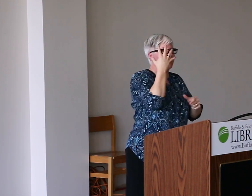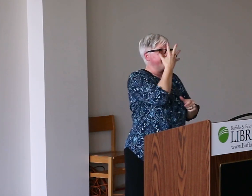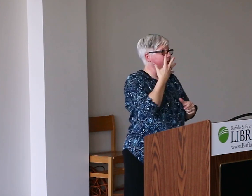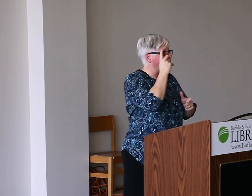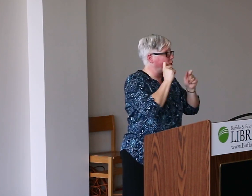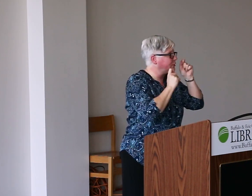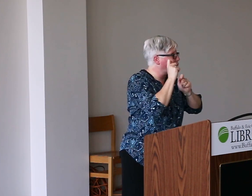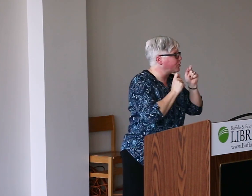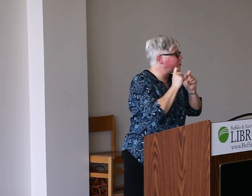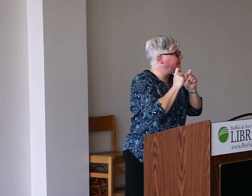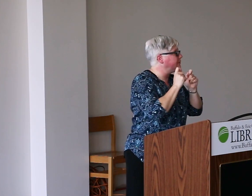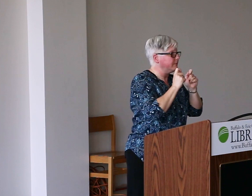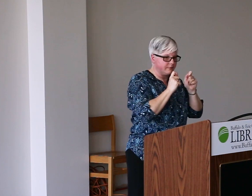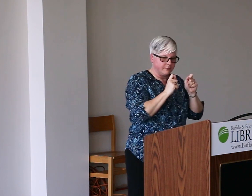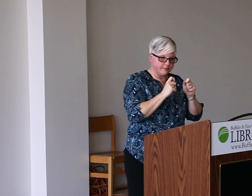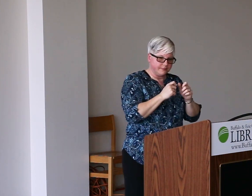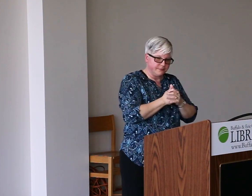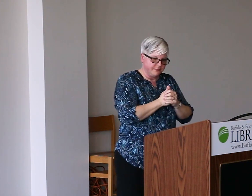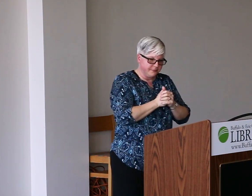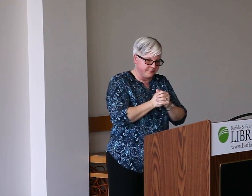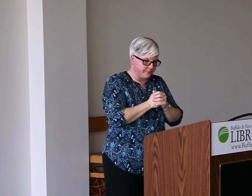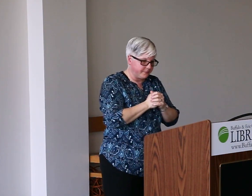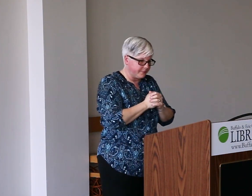body language, it's facial expressions.